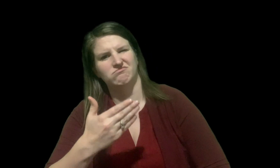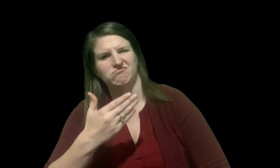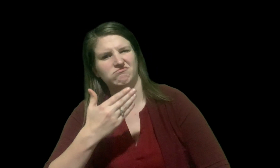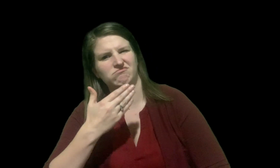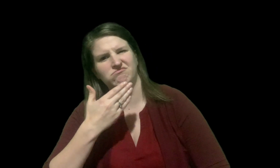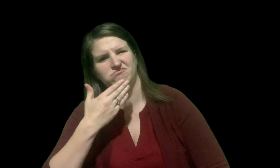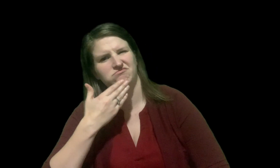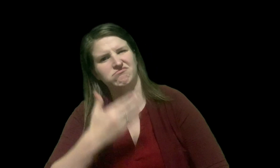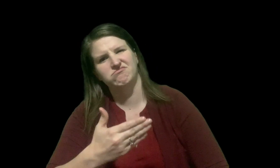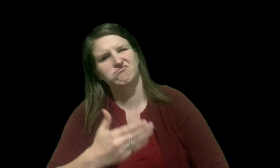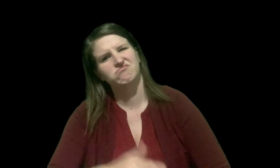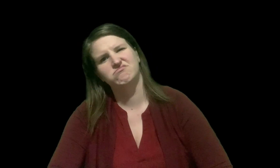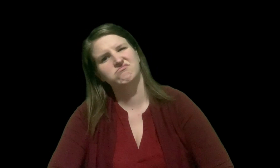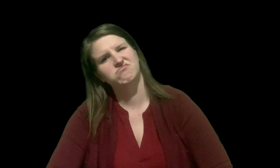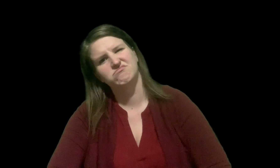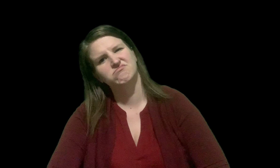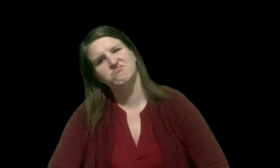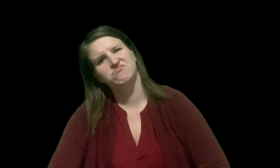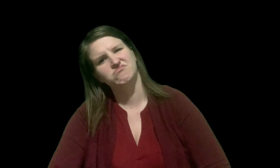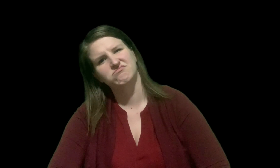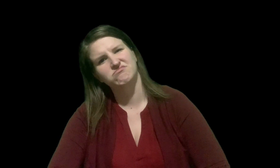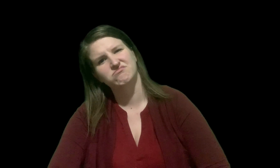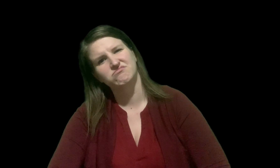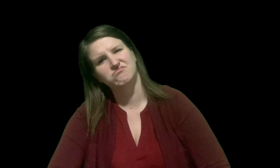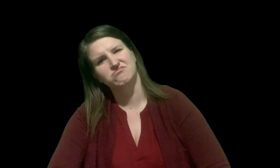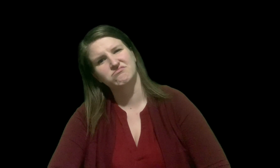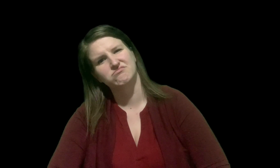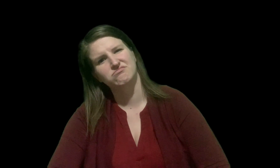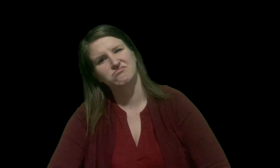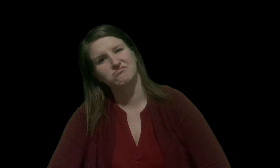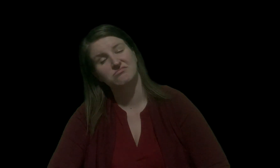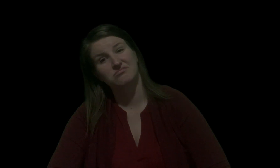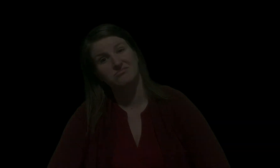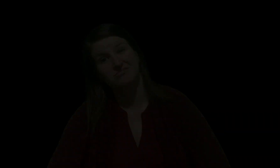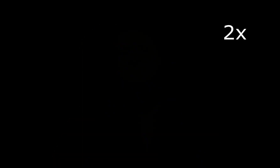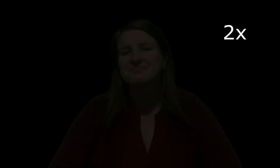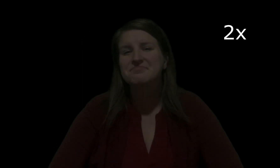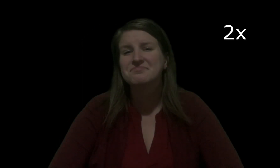mean, oh, that's great, or it could mean, oh, not so good.